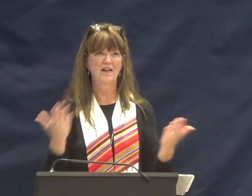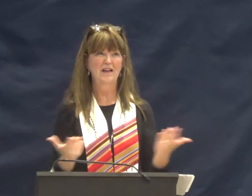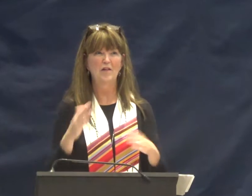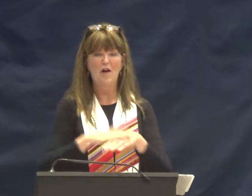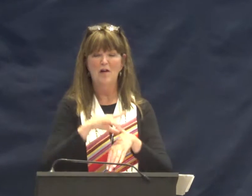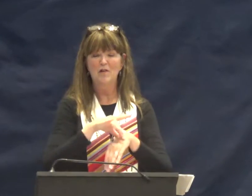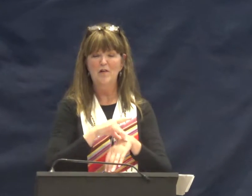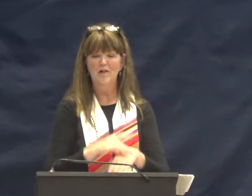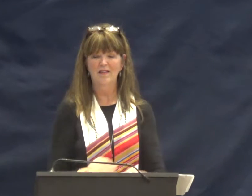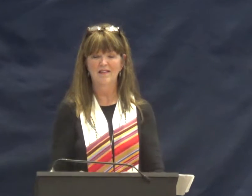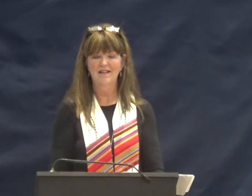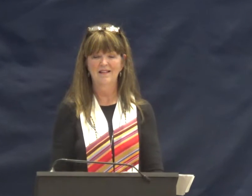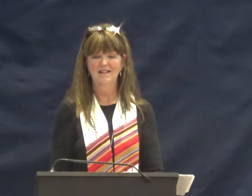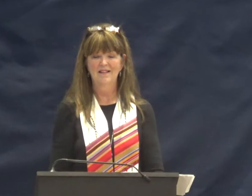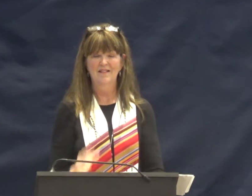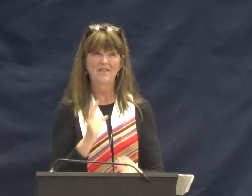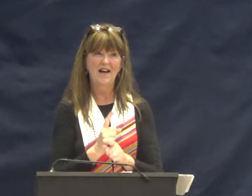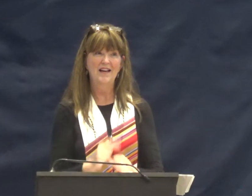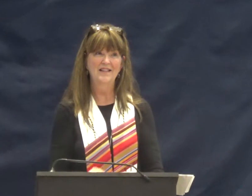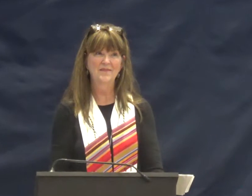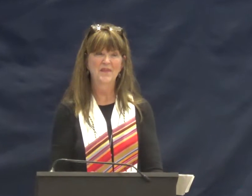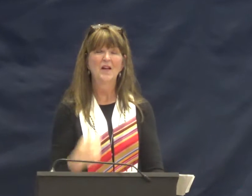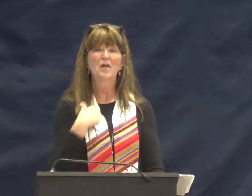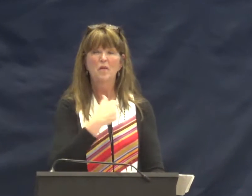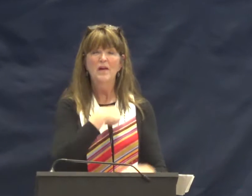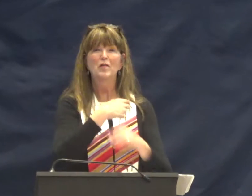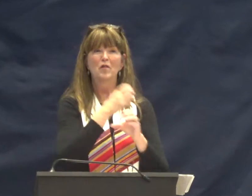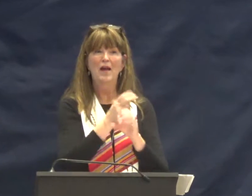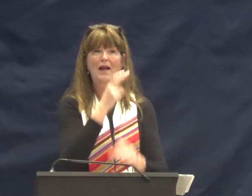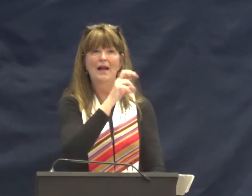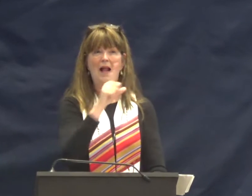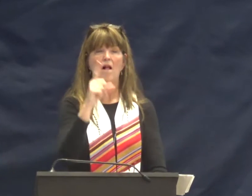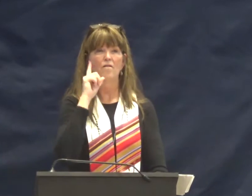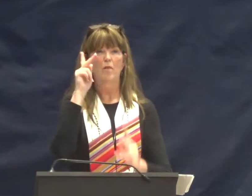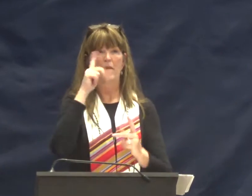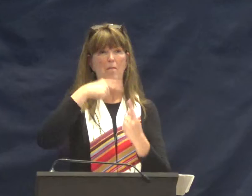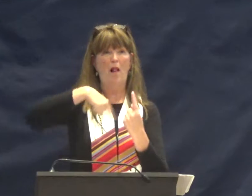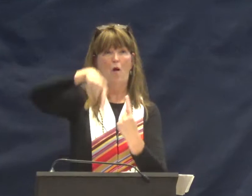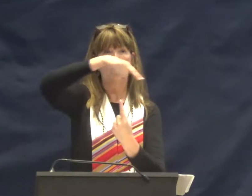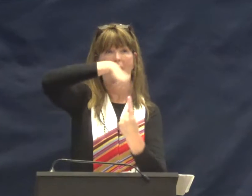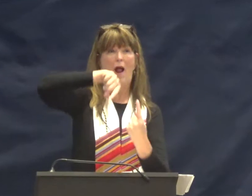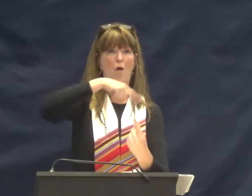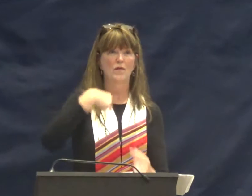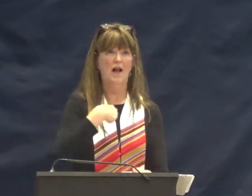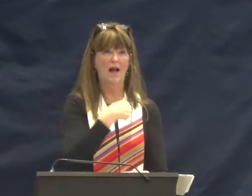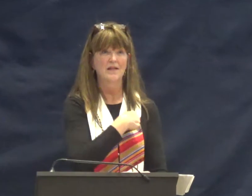Really, we create hell for ourselves right here on earth, right? We create hell for the folks around